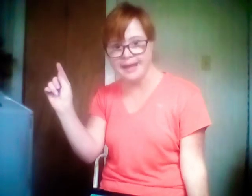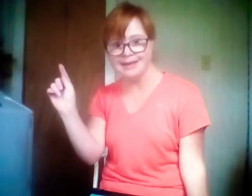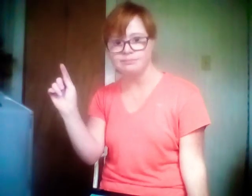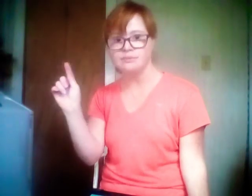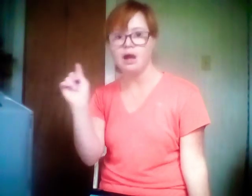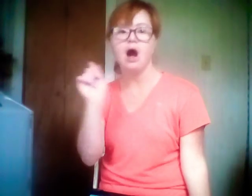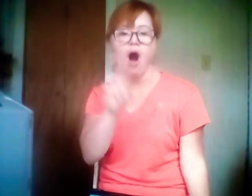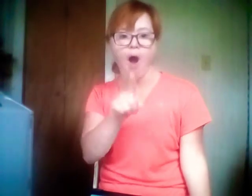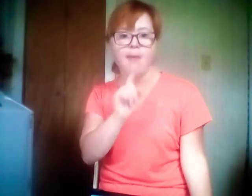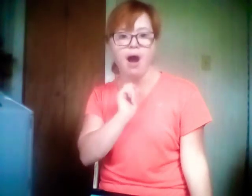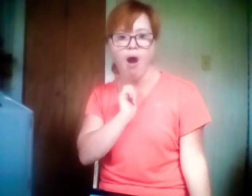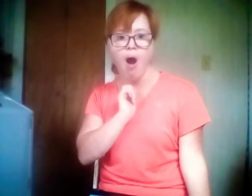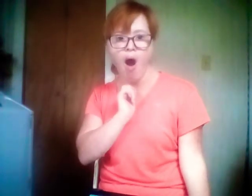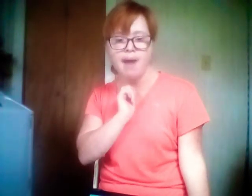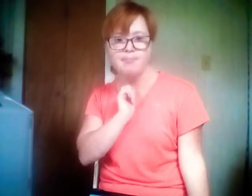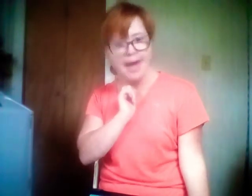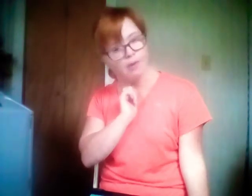Brian. On my bell,